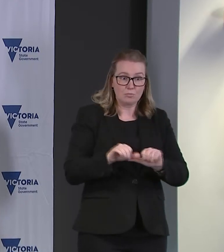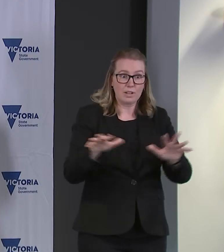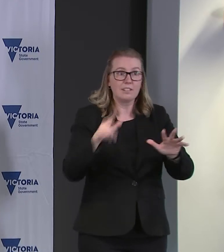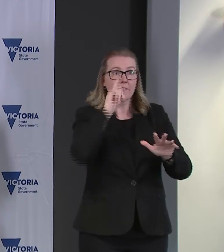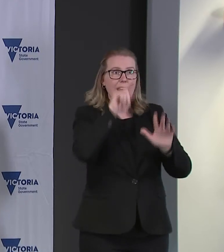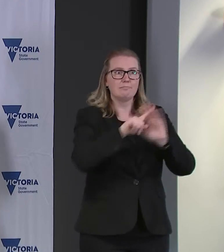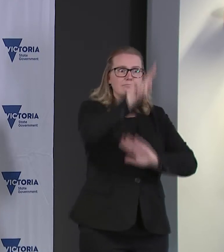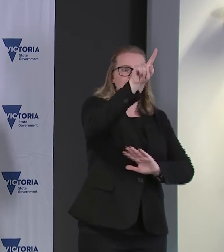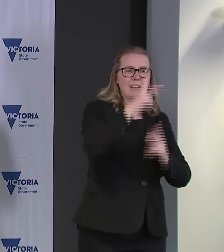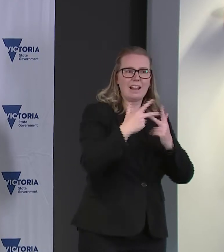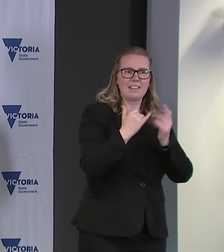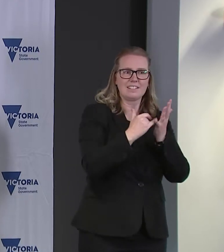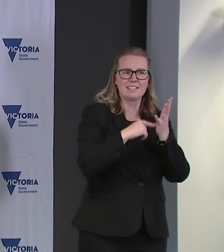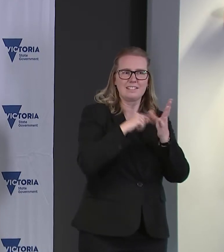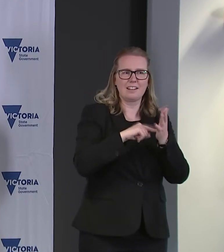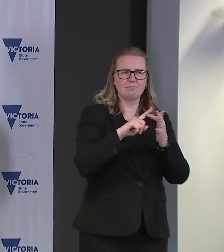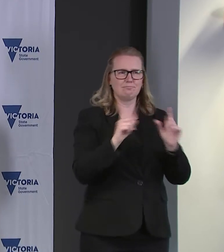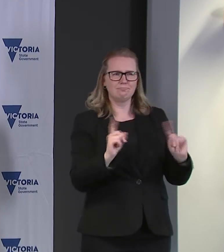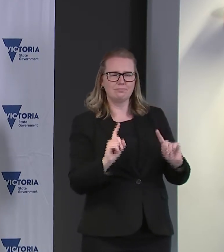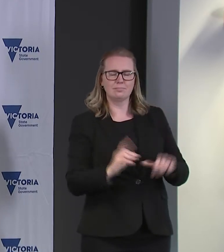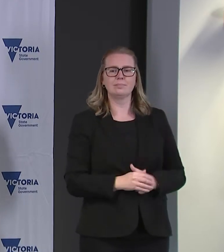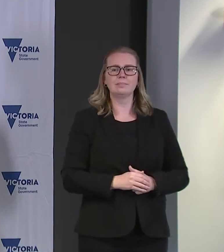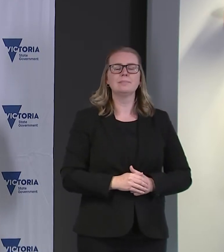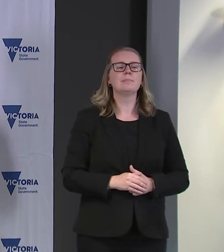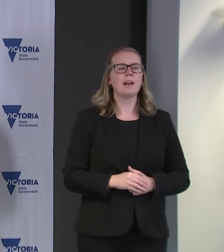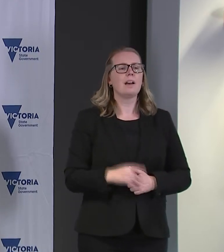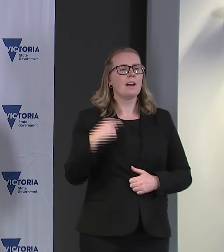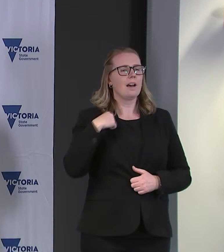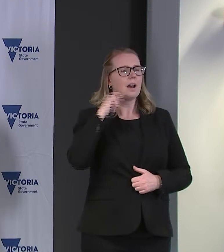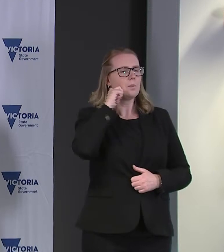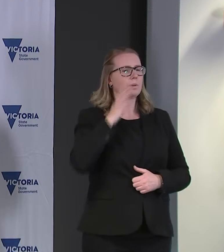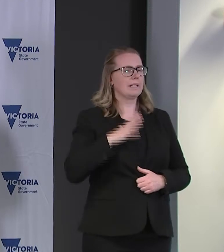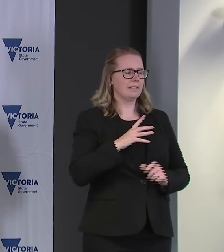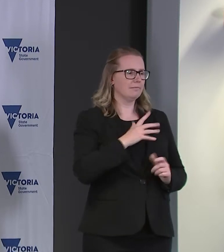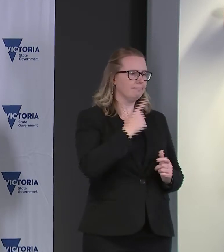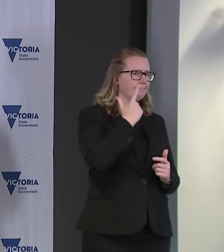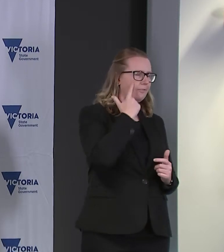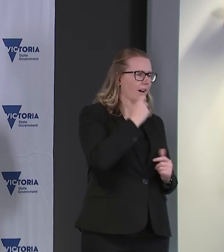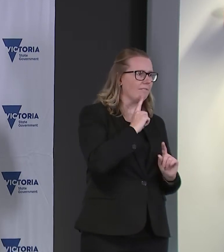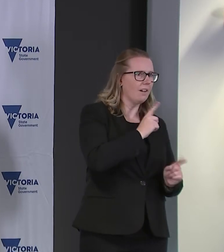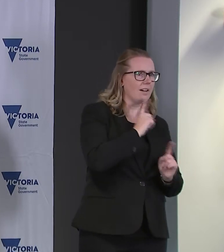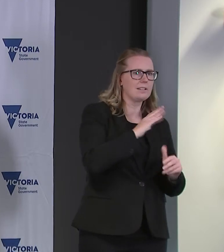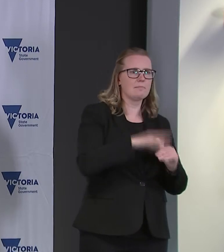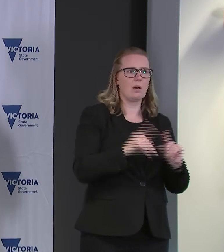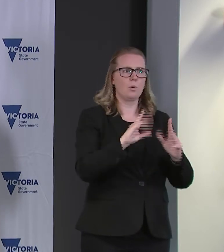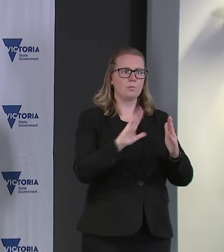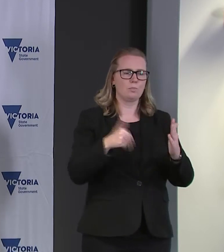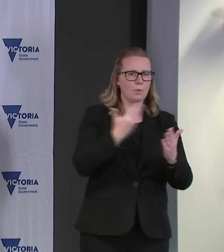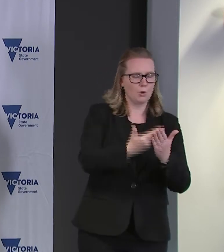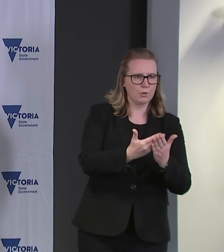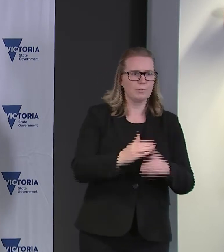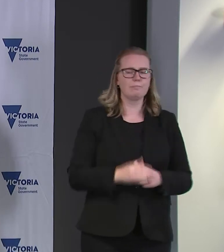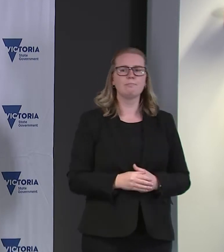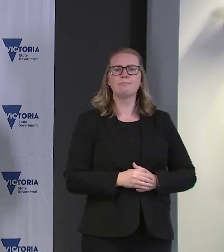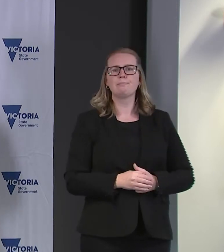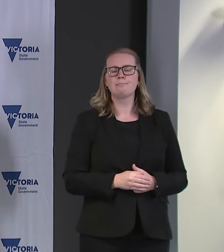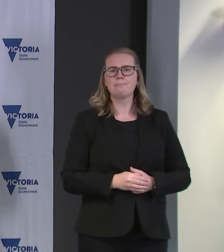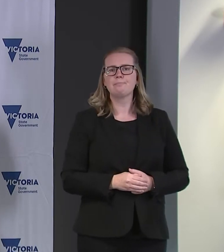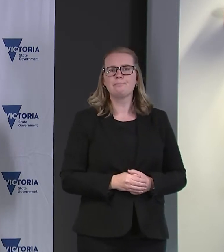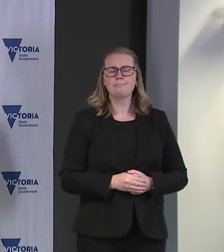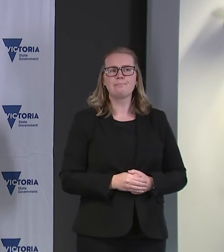I'd have to get advice as to specifically what's proposed, but all of that presupposes, I